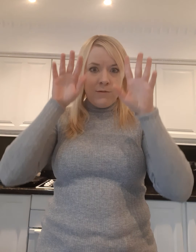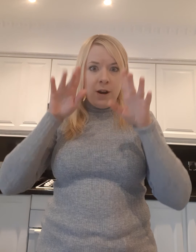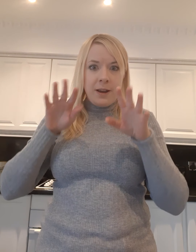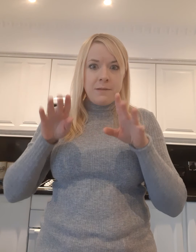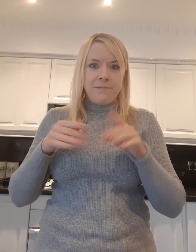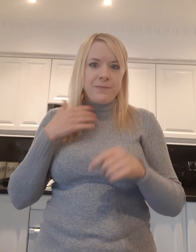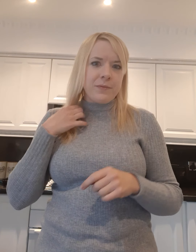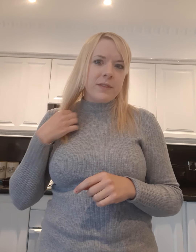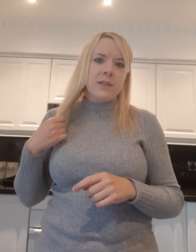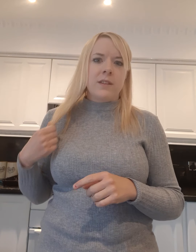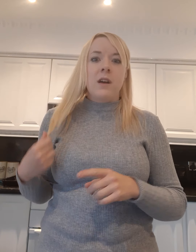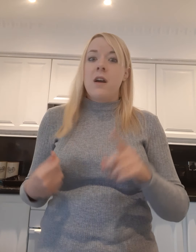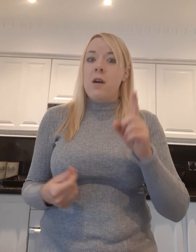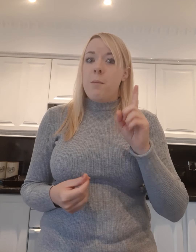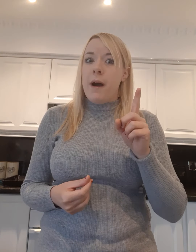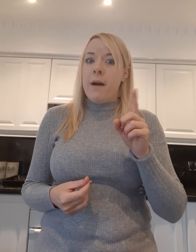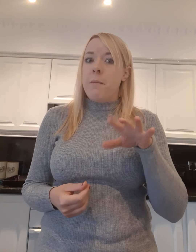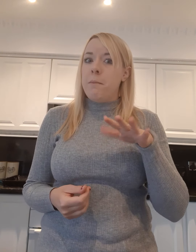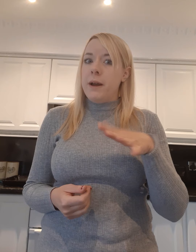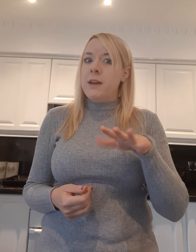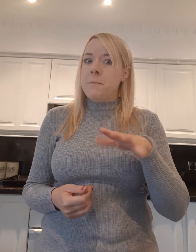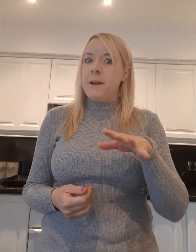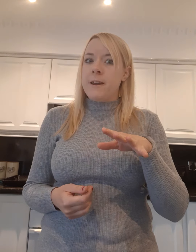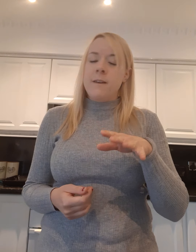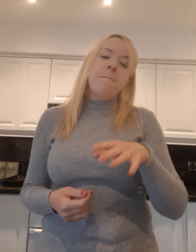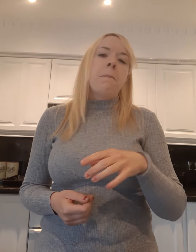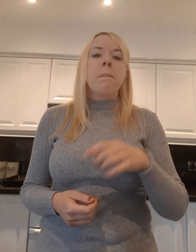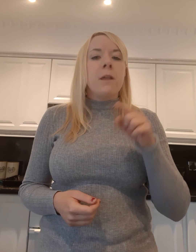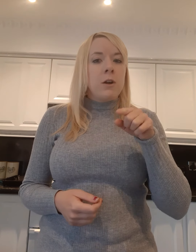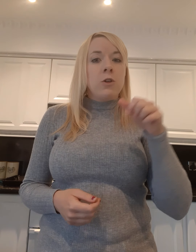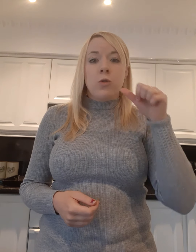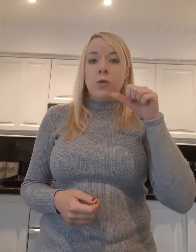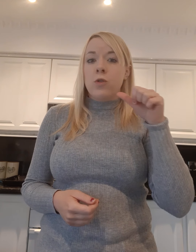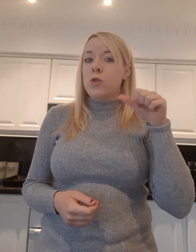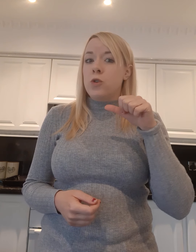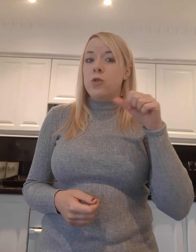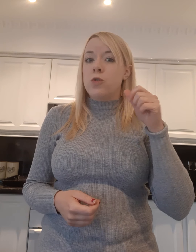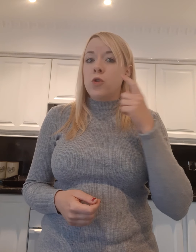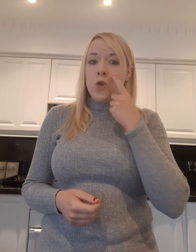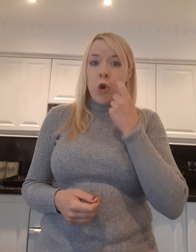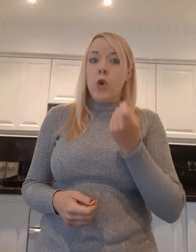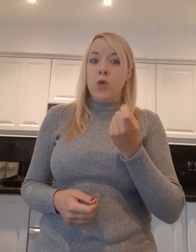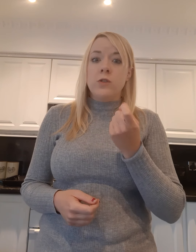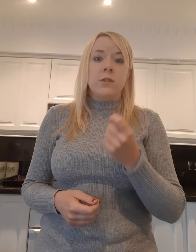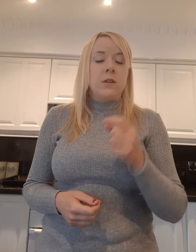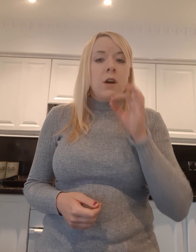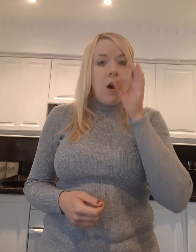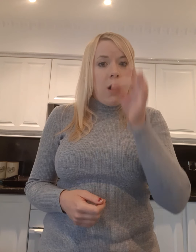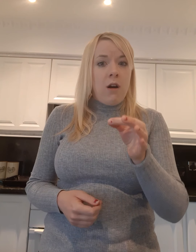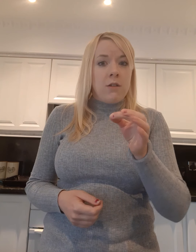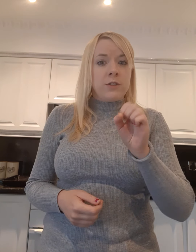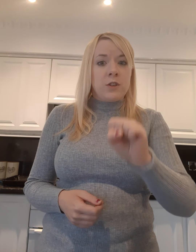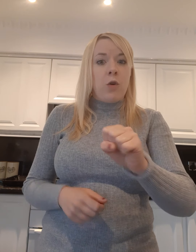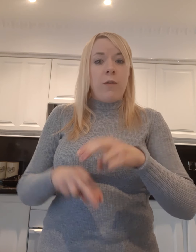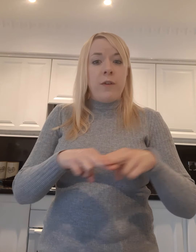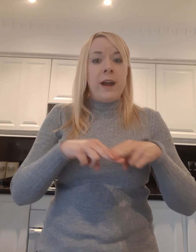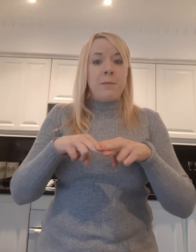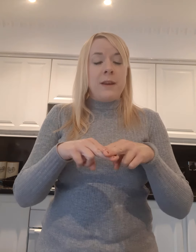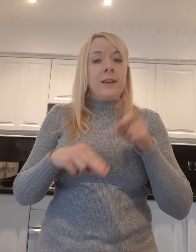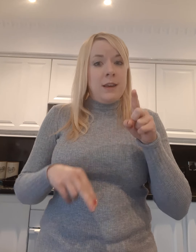rain. But maybe you could ask your family if